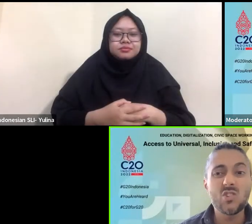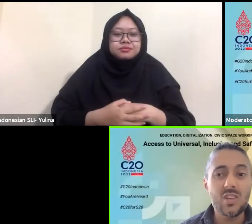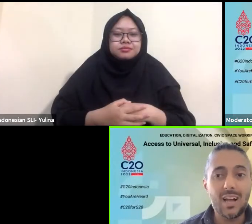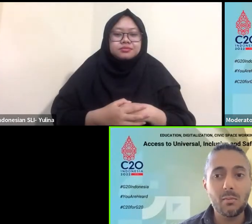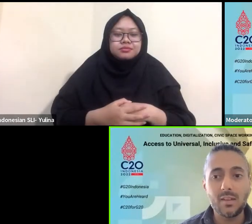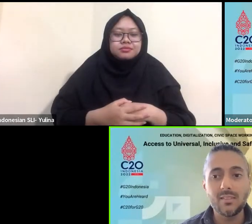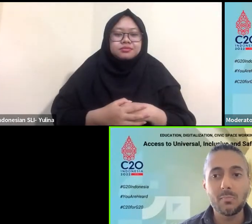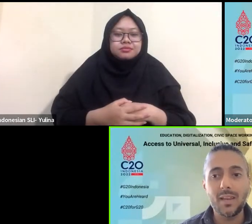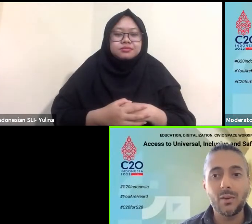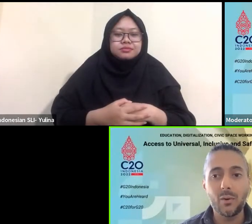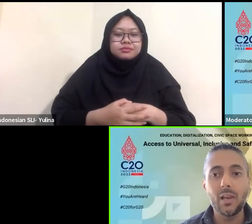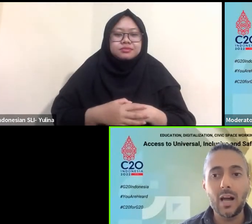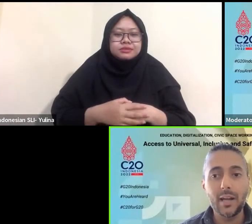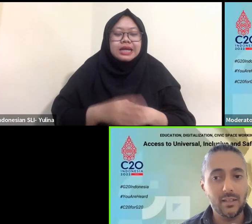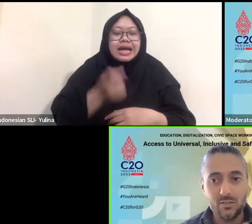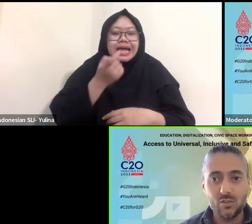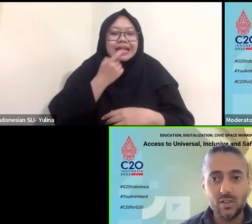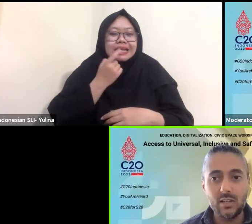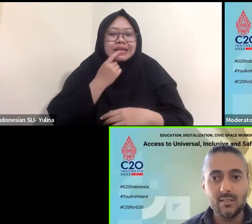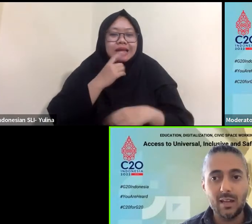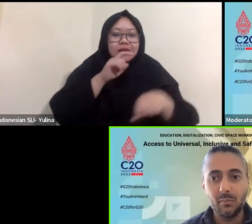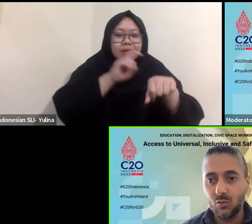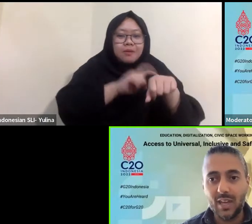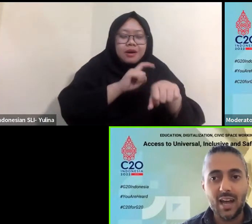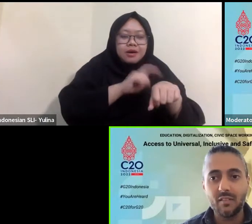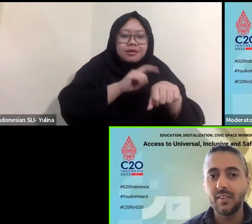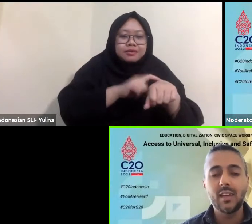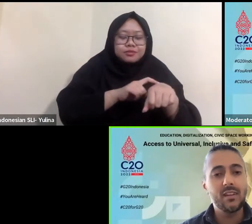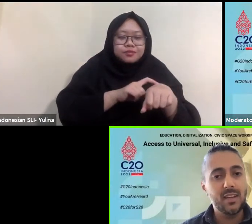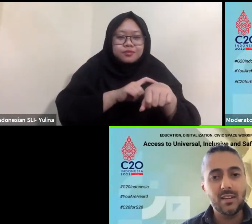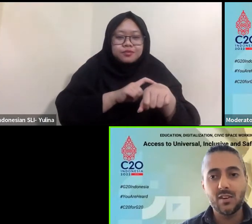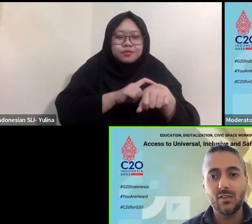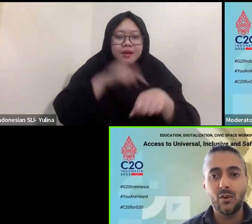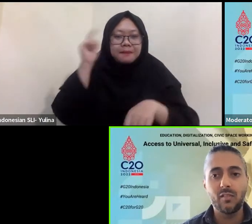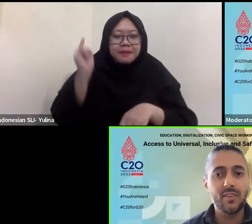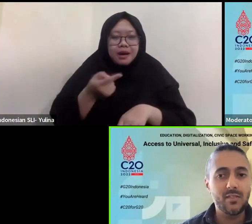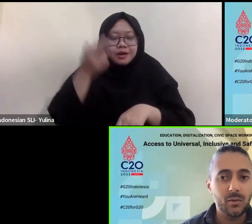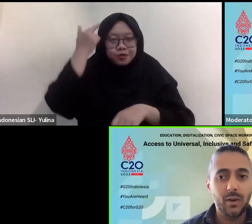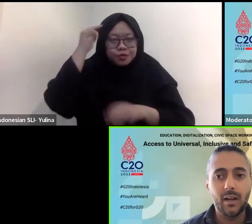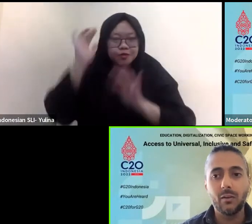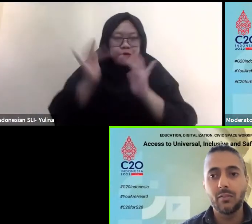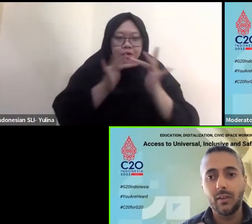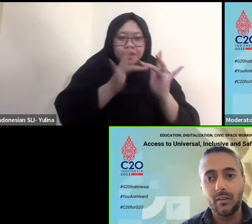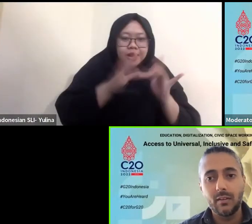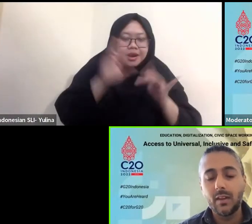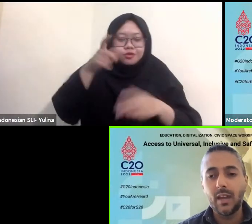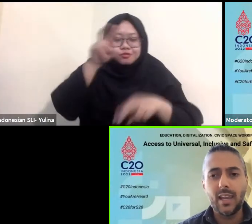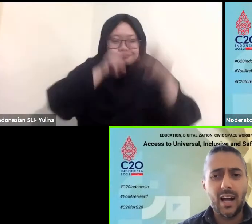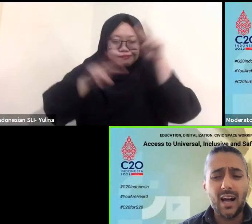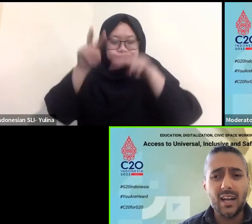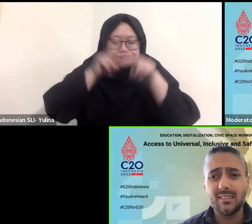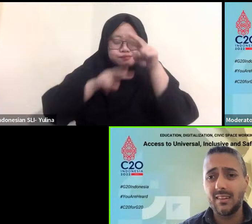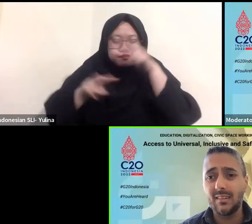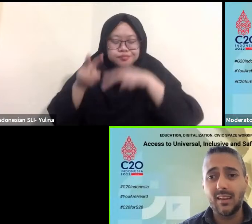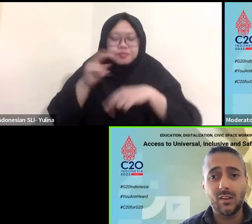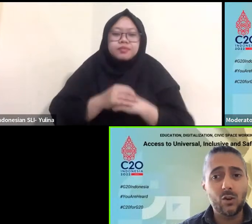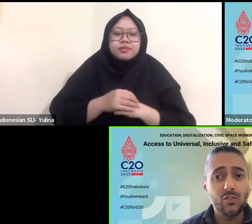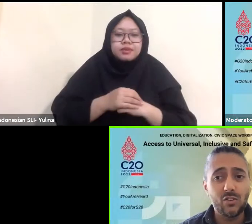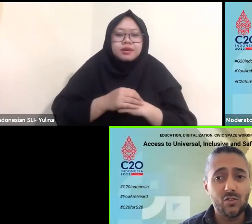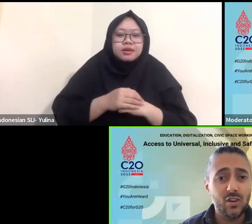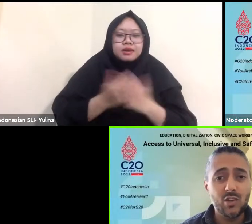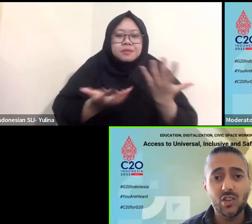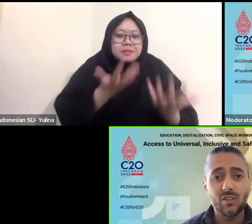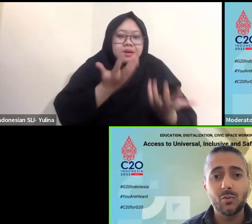how much time is spent online, screen time, because we have data on physical health and eyes